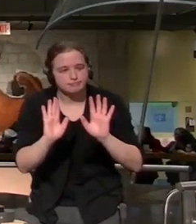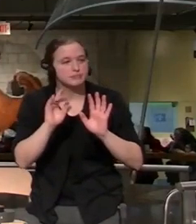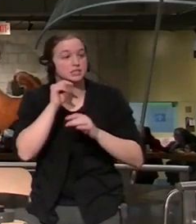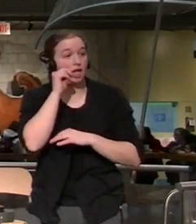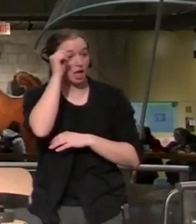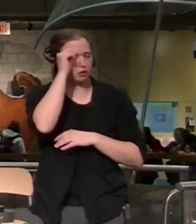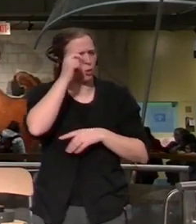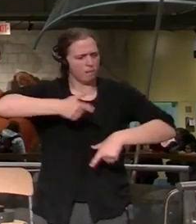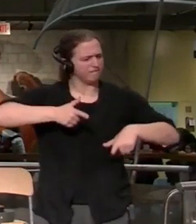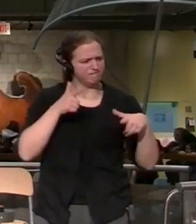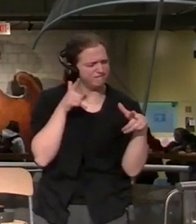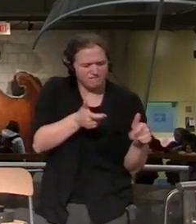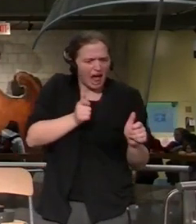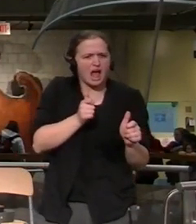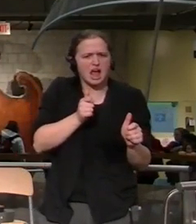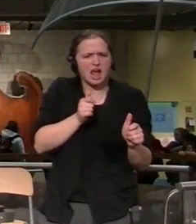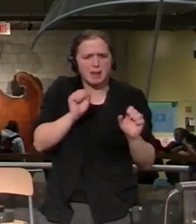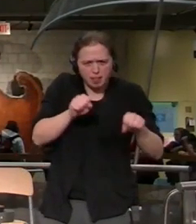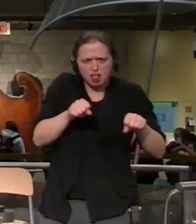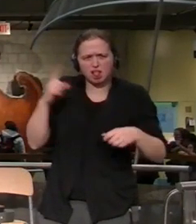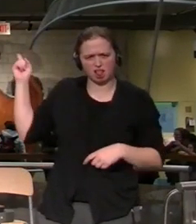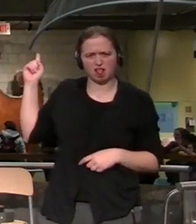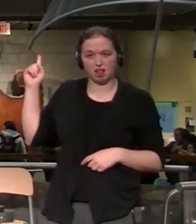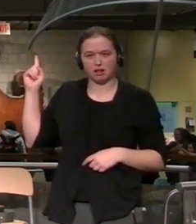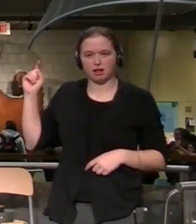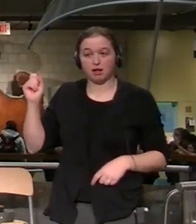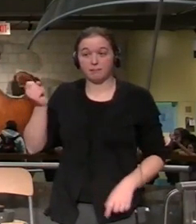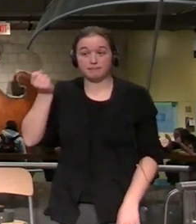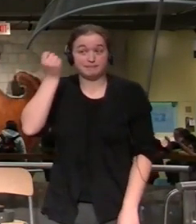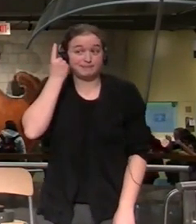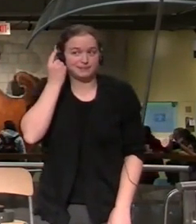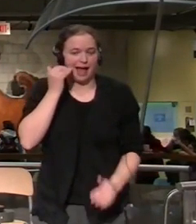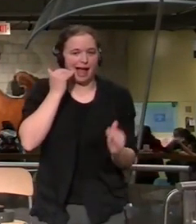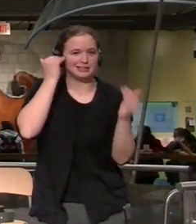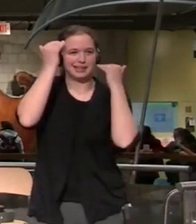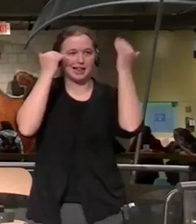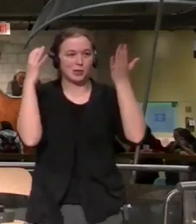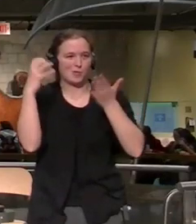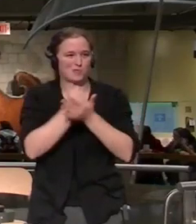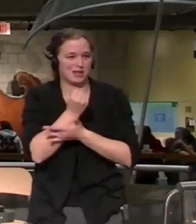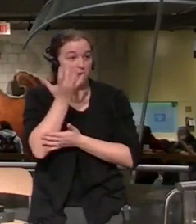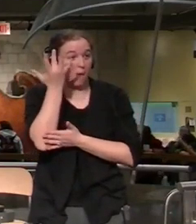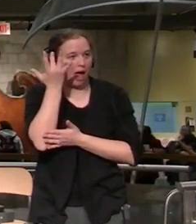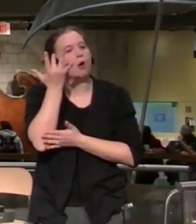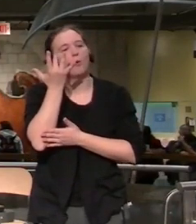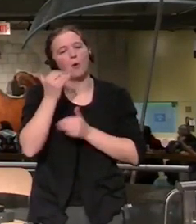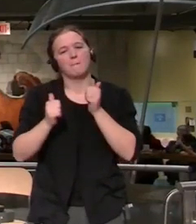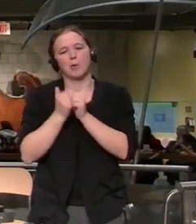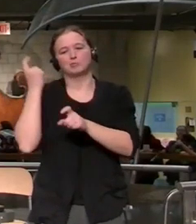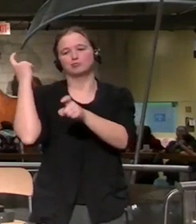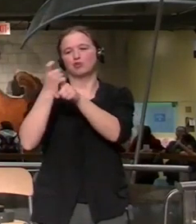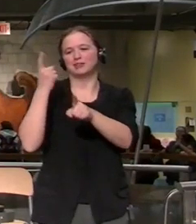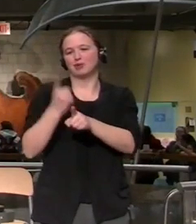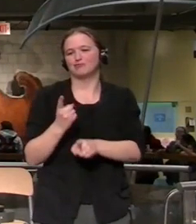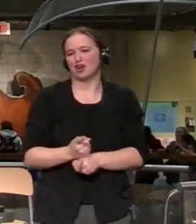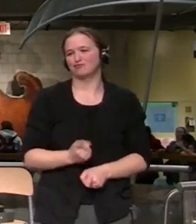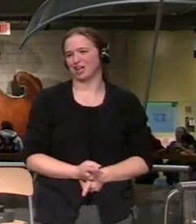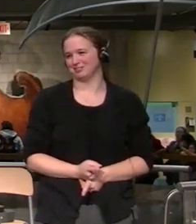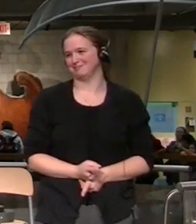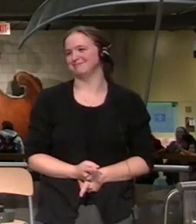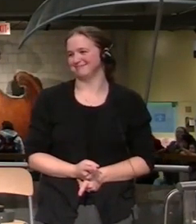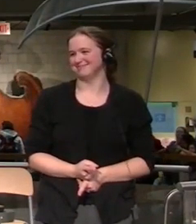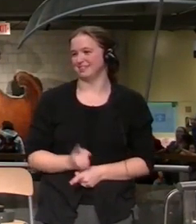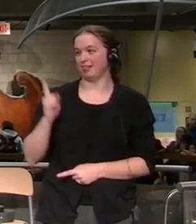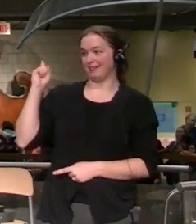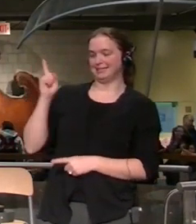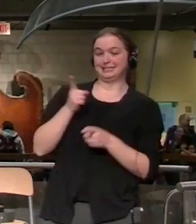very fast. However, the adults win the prize for accuracy or efficiency. So this is what we know to be the speed versus